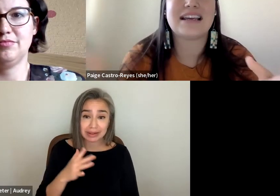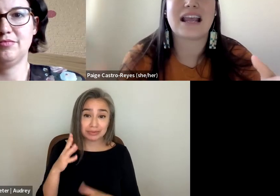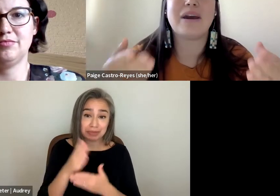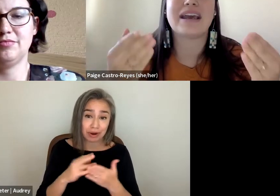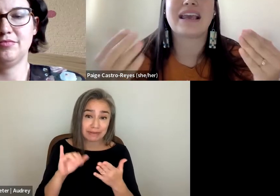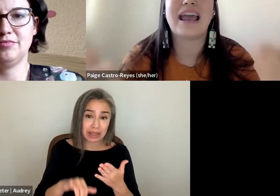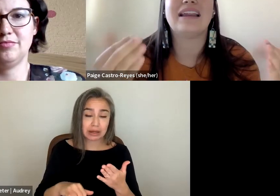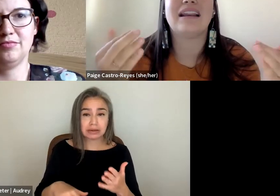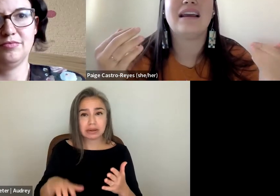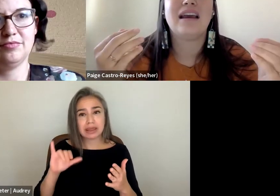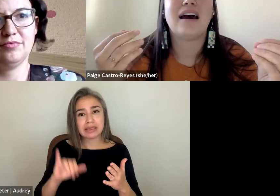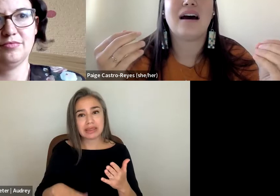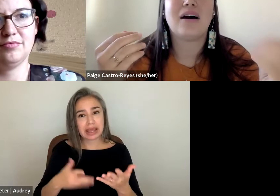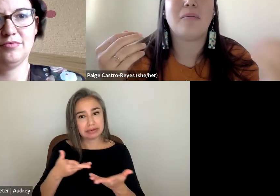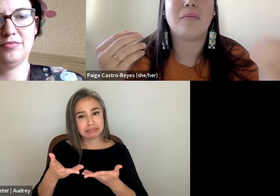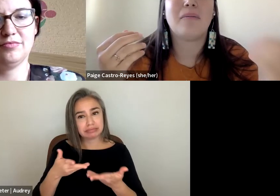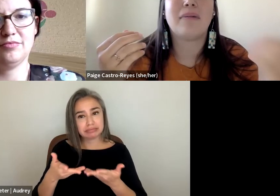this dynamic can